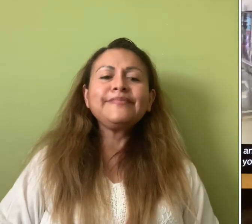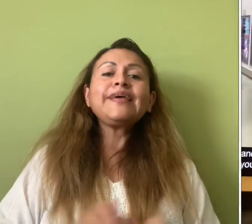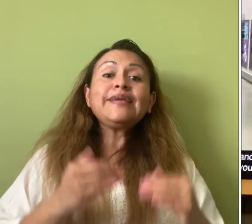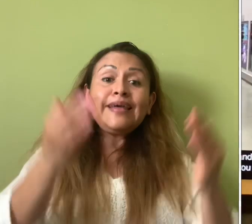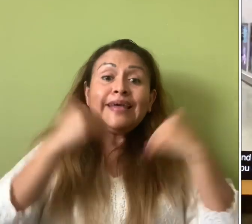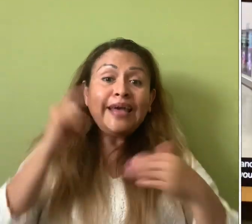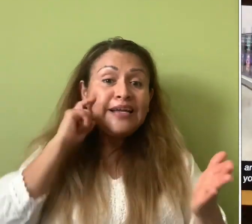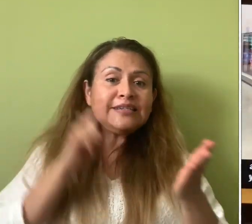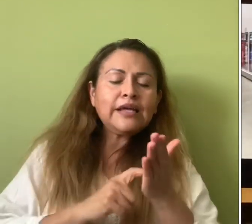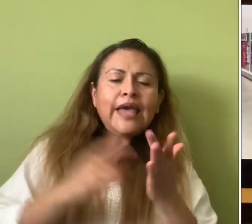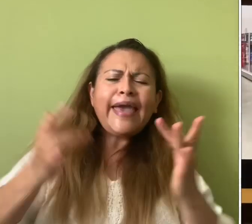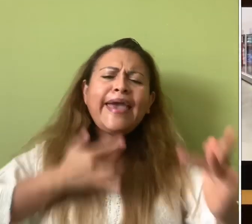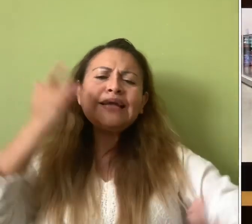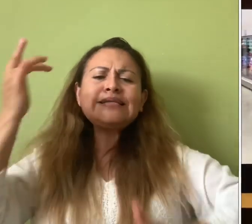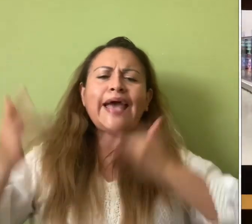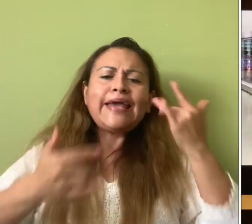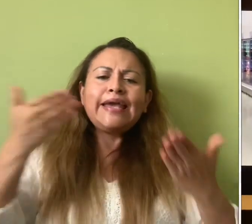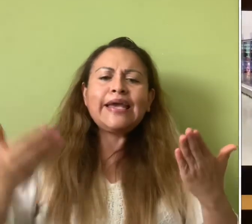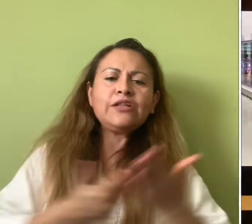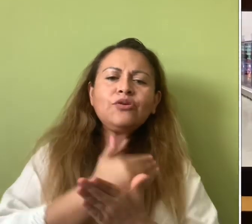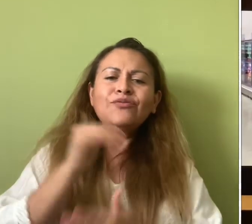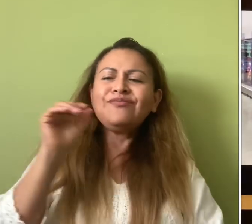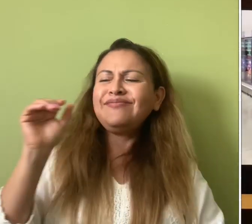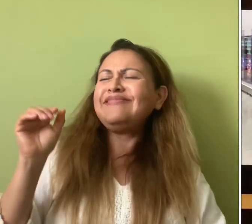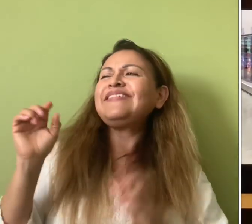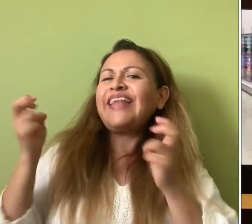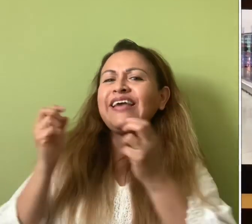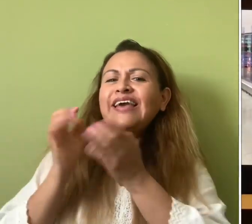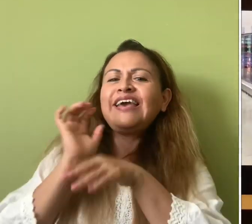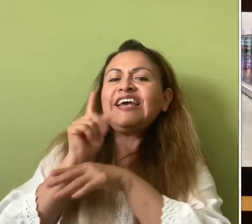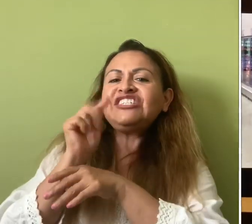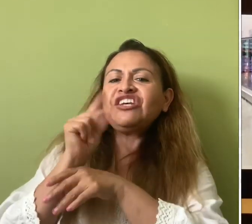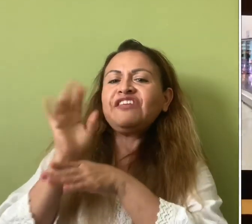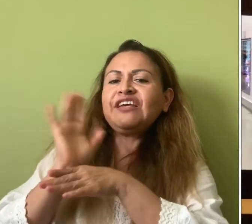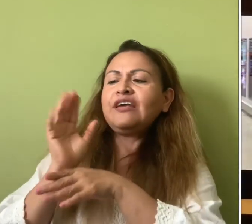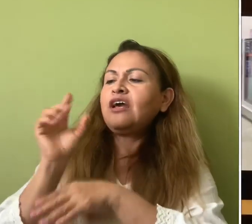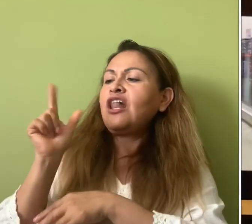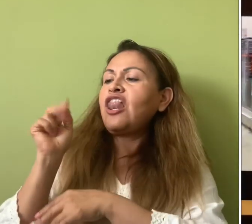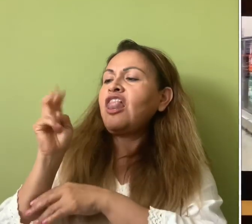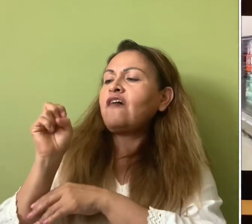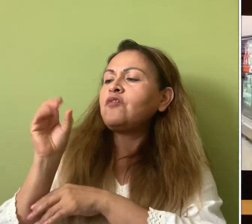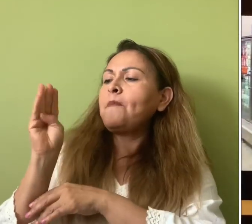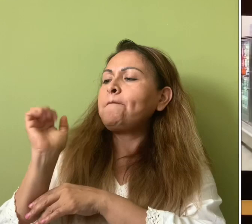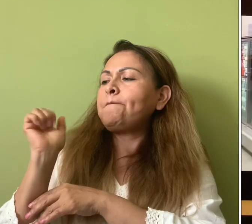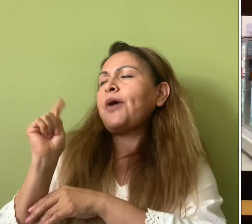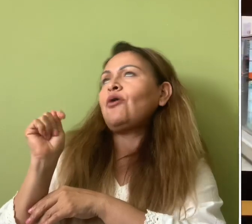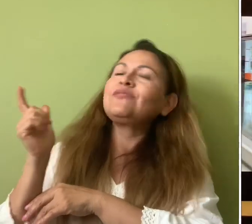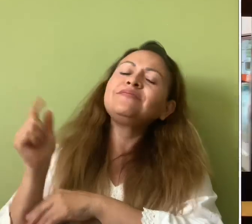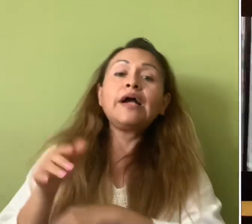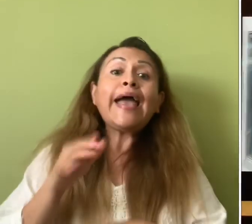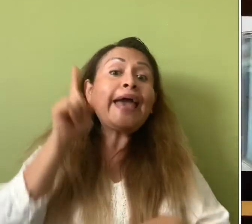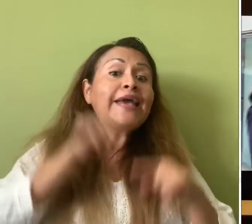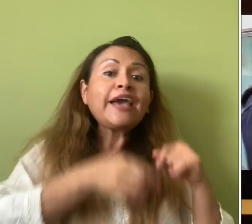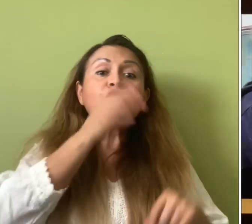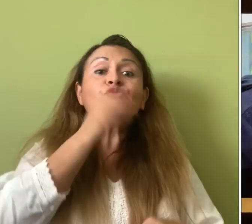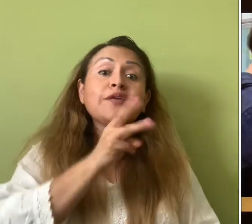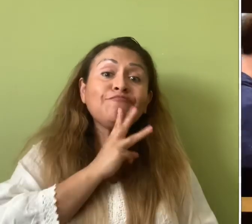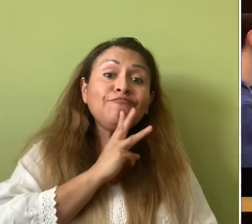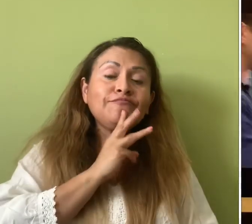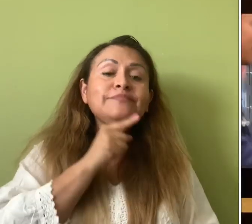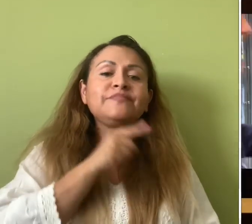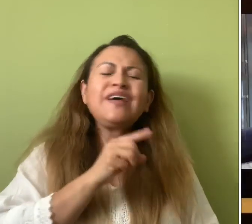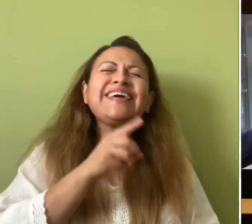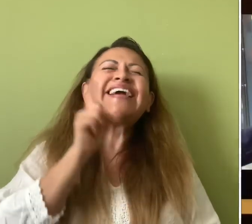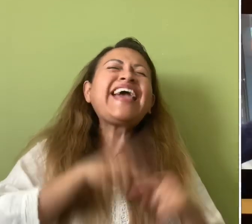out. This is exciting and new. Like the Love Boat, actually. For all my dairy-free fans out there, whoo-hoo, look at this. They have one of